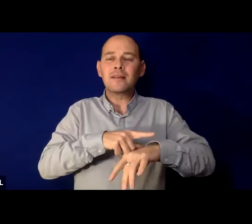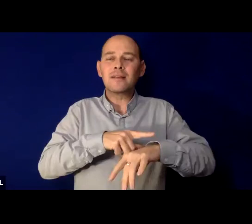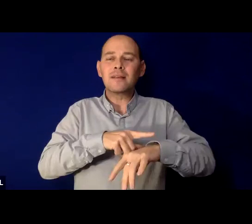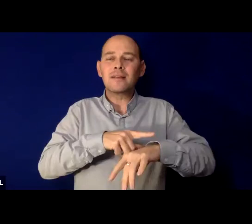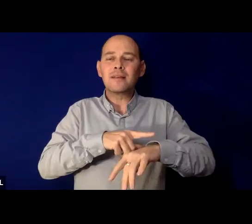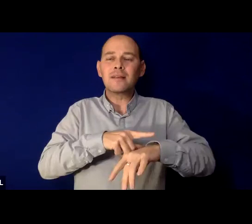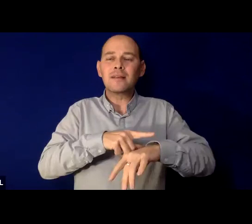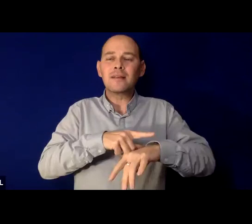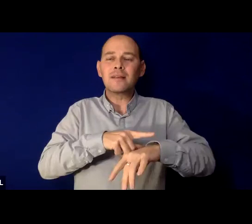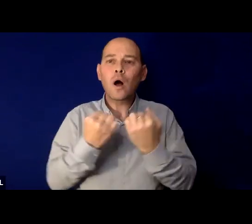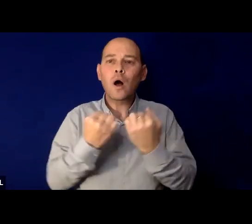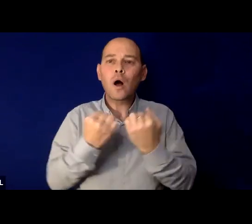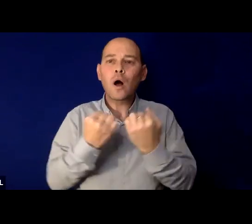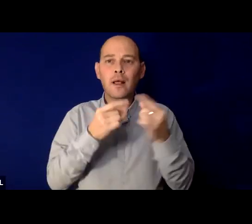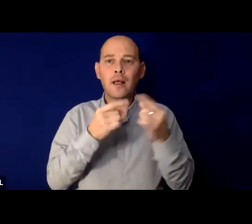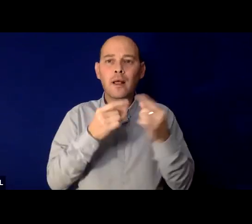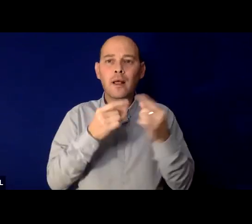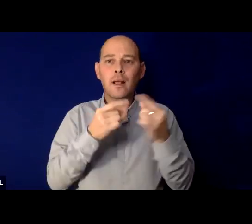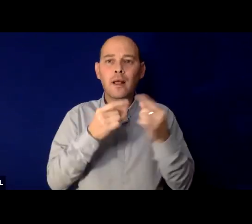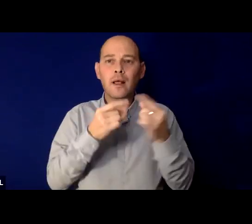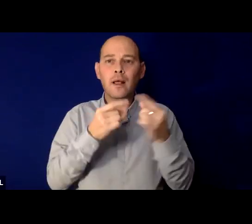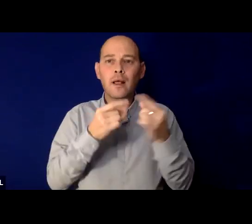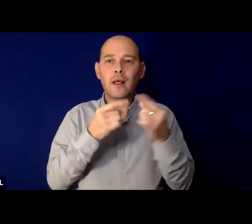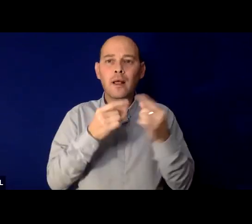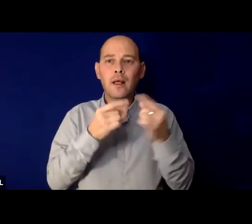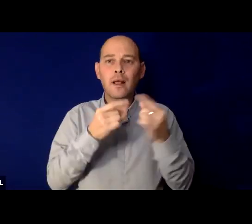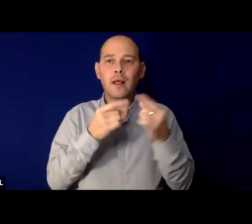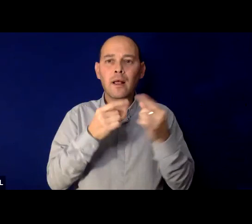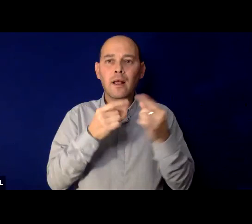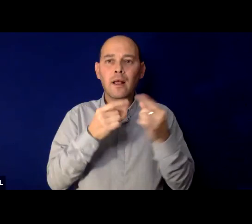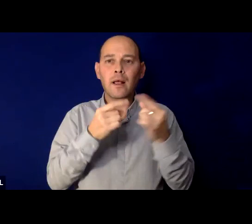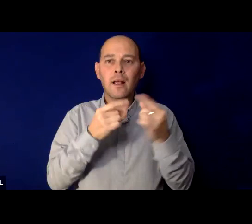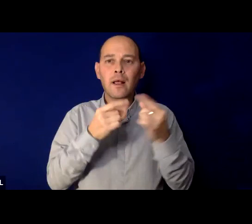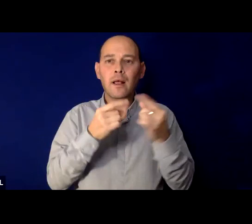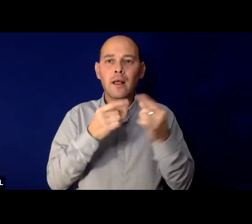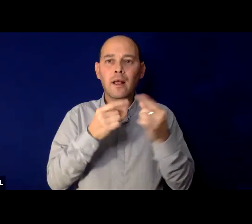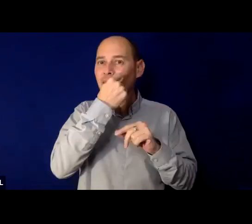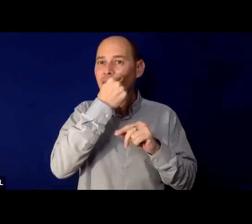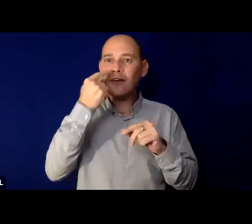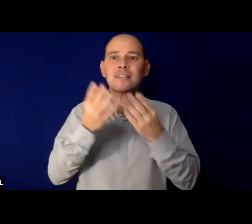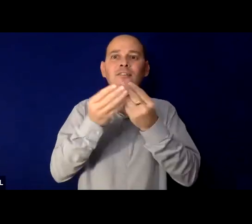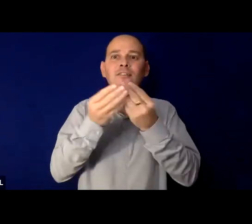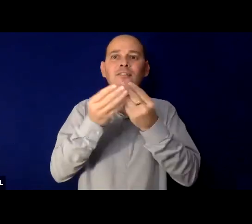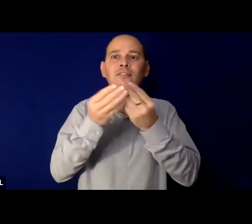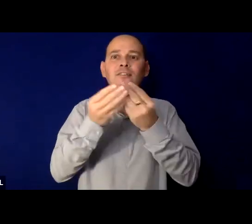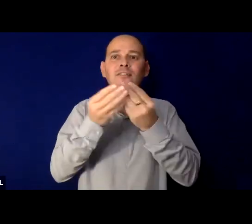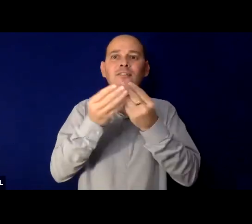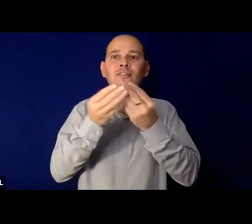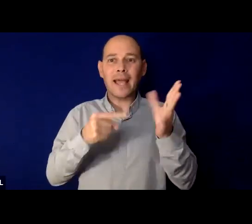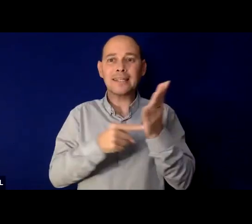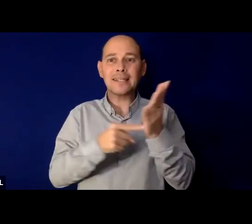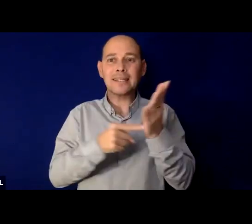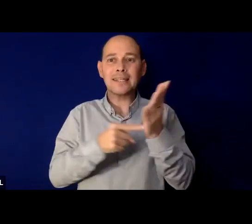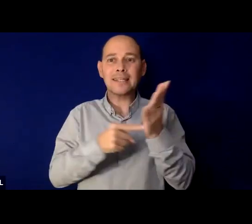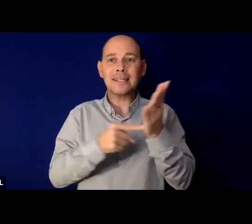and looking at the kind of confronting the evidence for the gaps in AT in this country. The guy described it